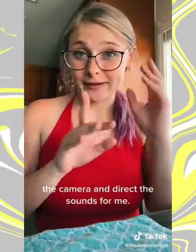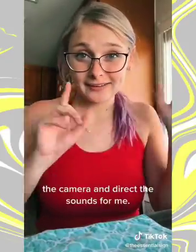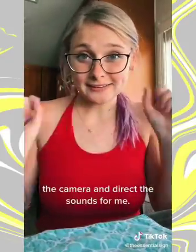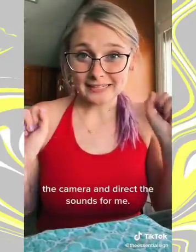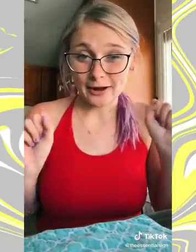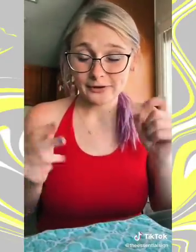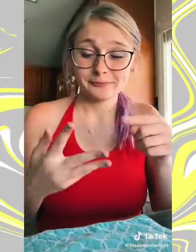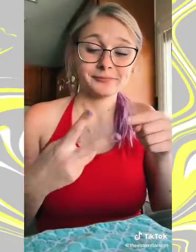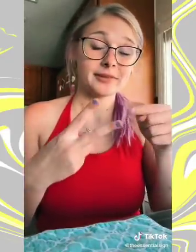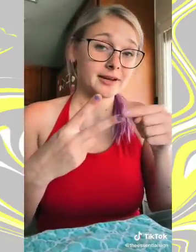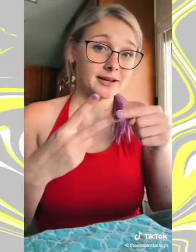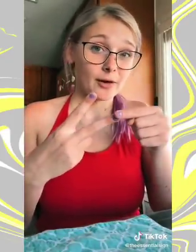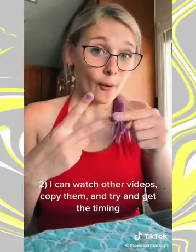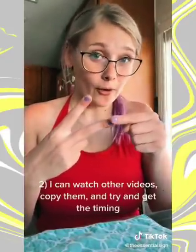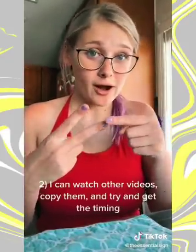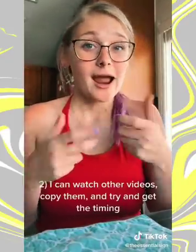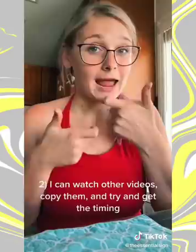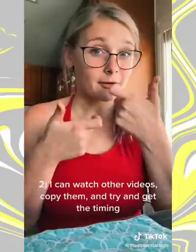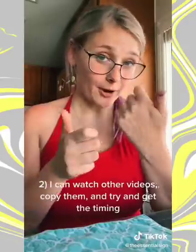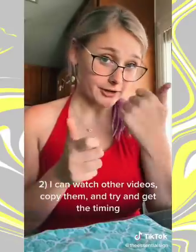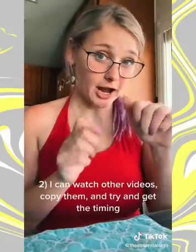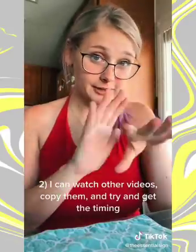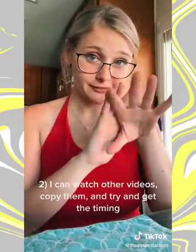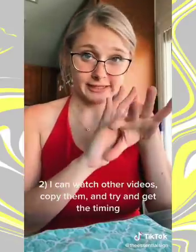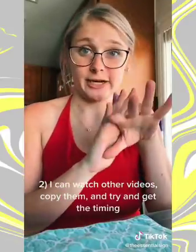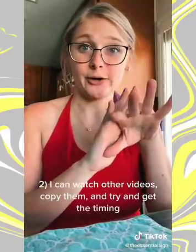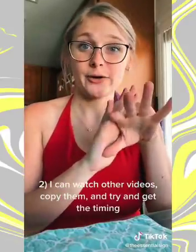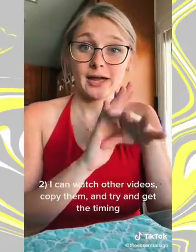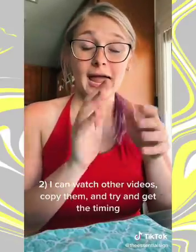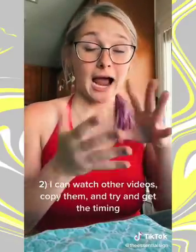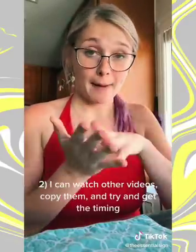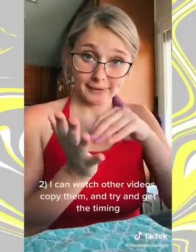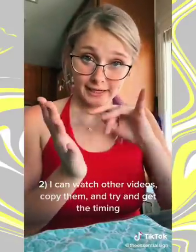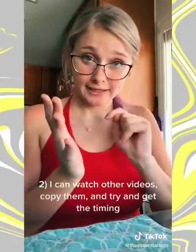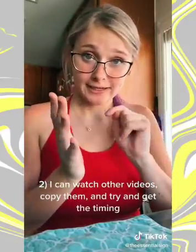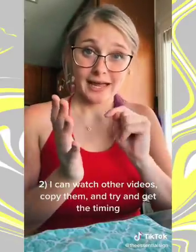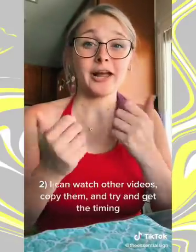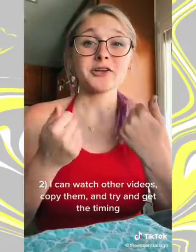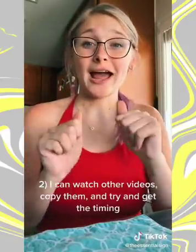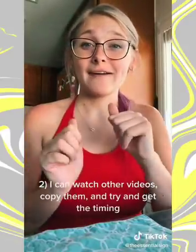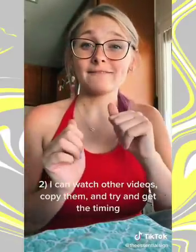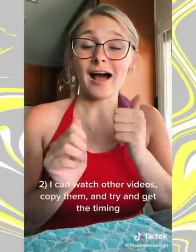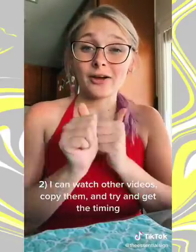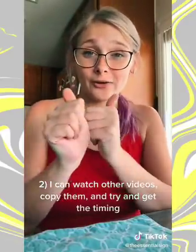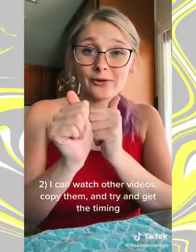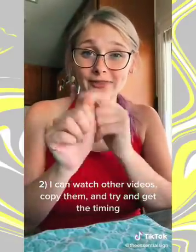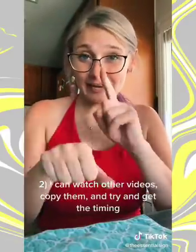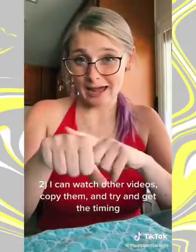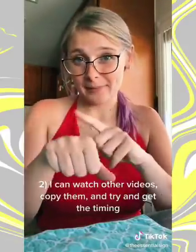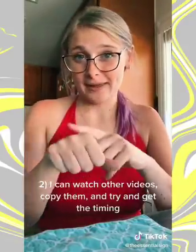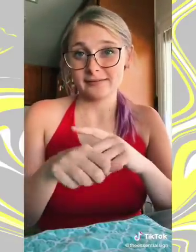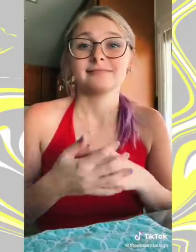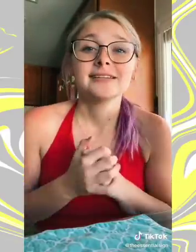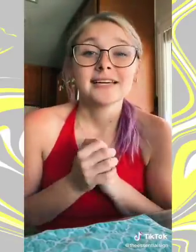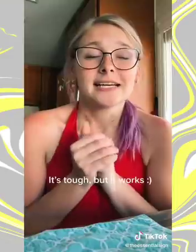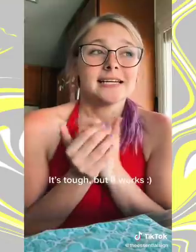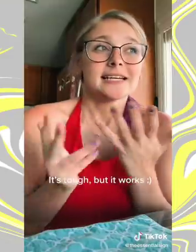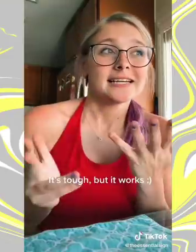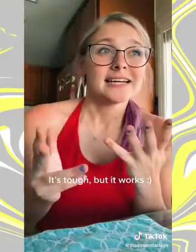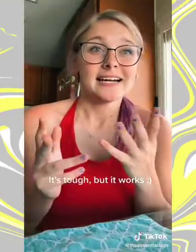the sound. Or I can watch another video and copy it and try and follow the timing.